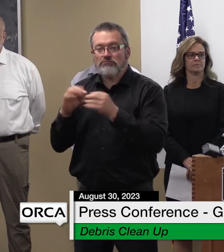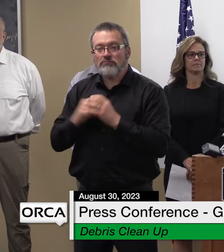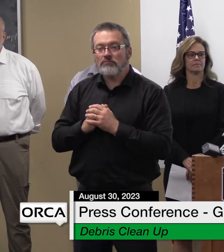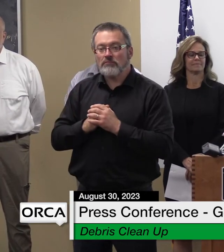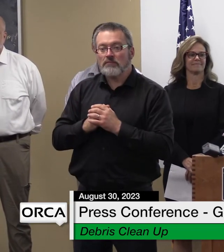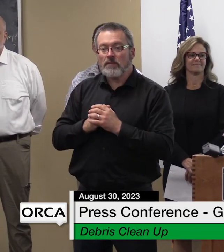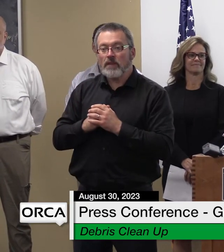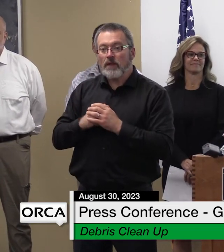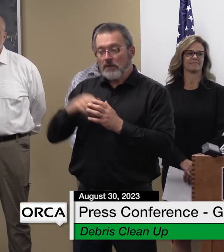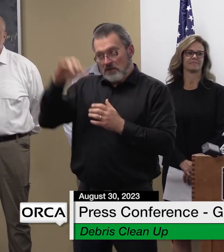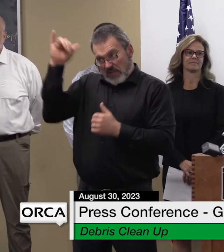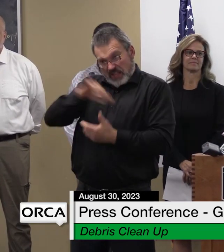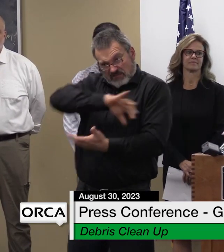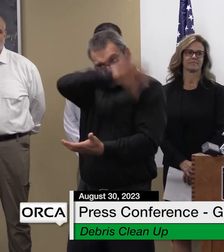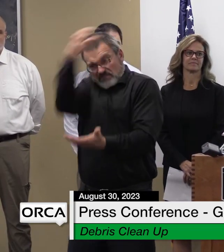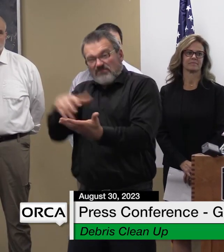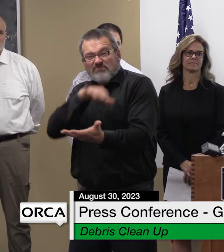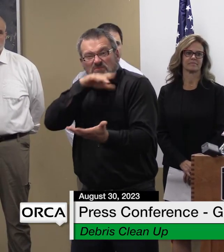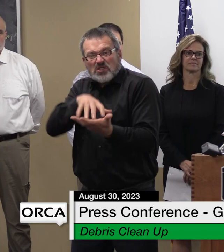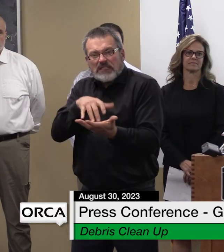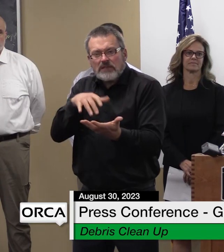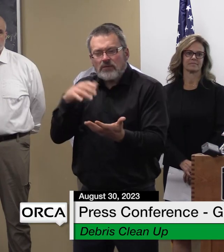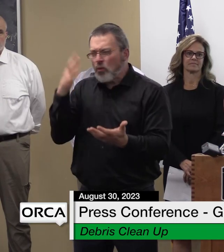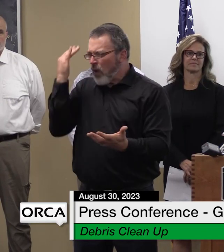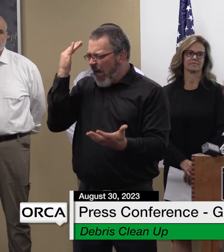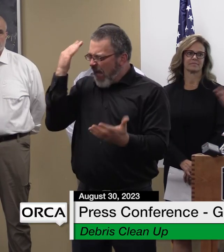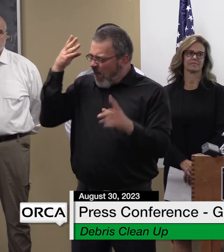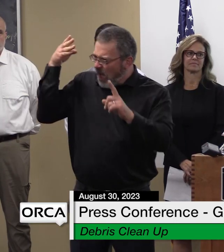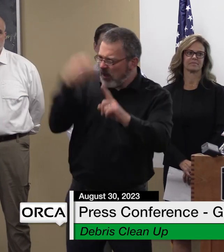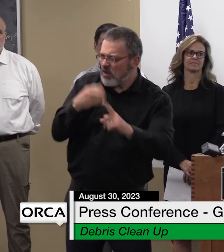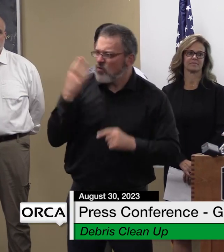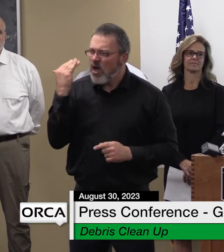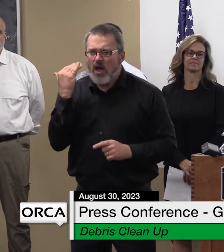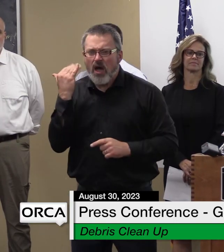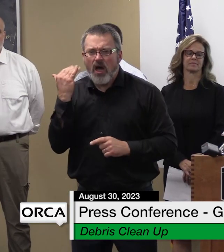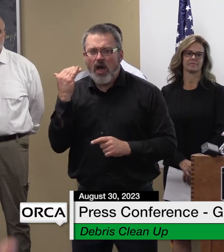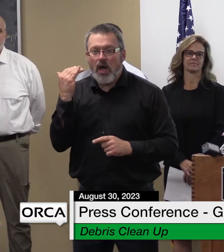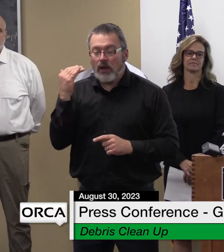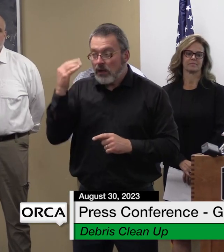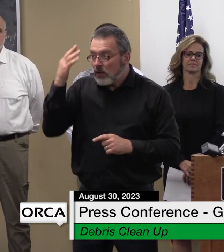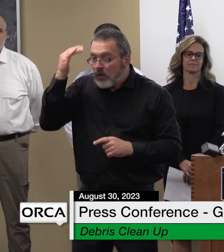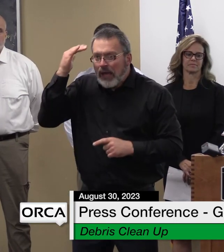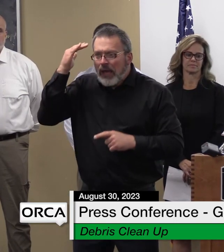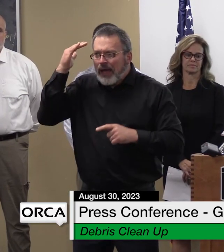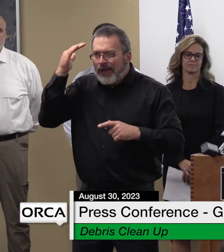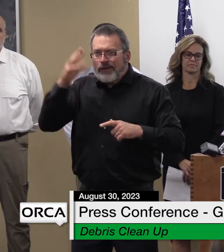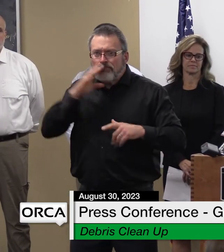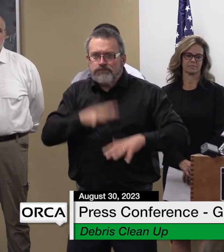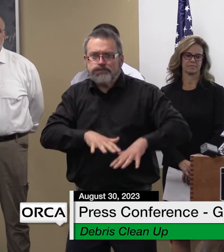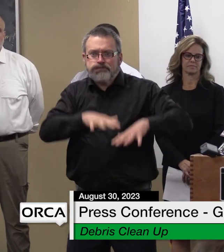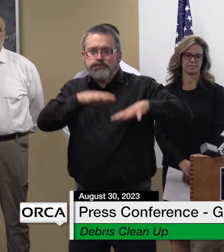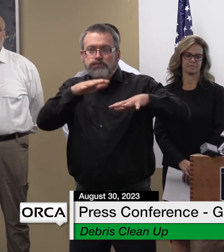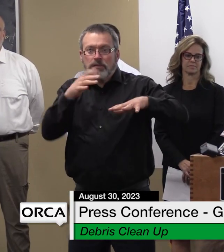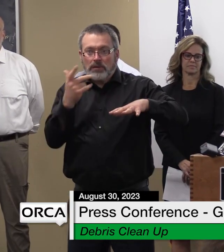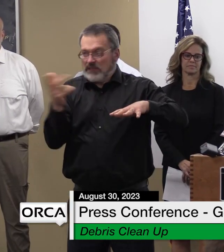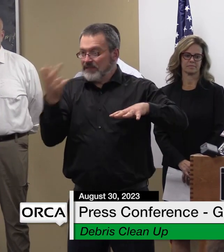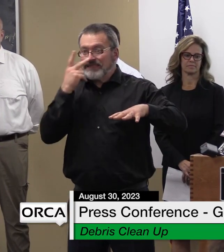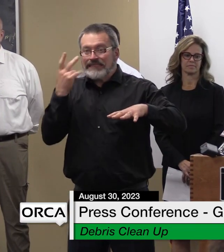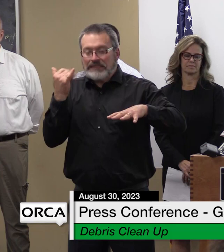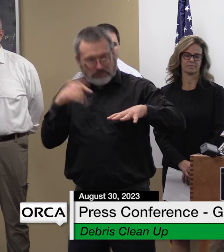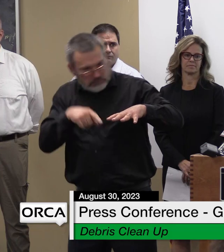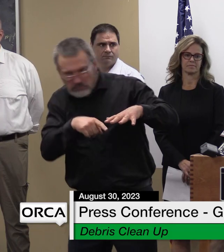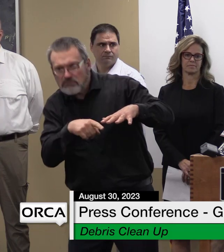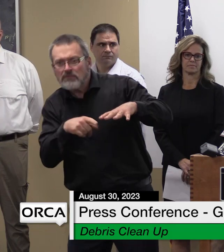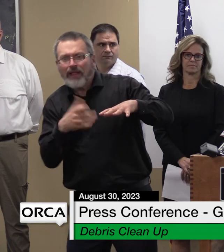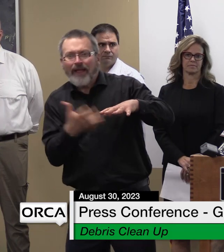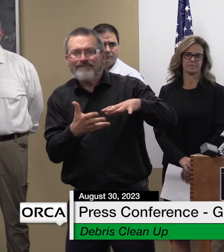here's why. We only have to look at what the storms are bringing us today as an example. But we're watching also